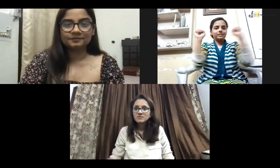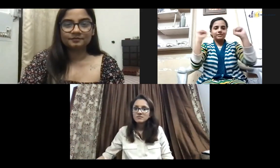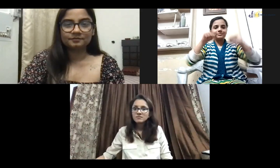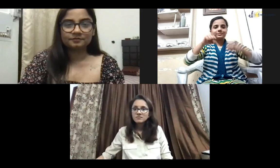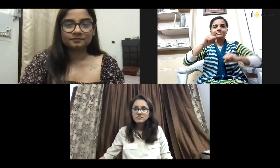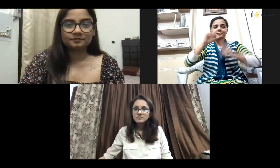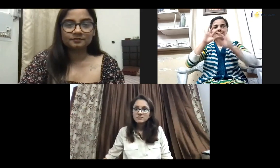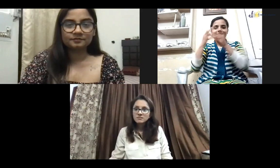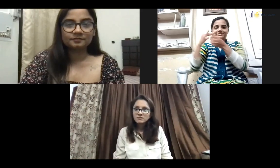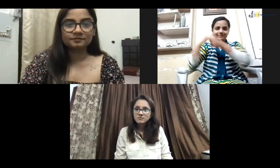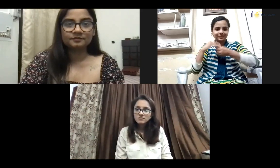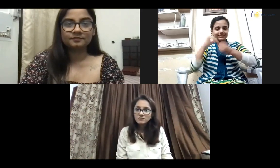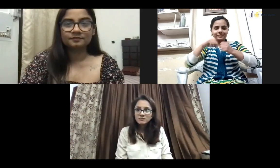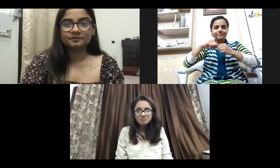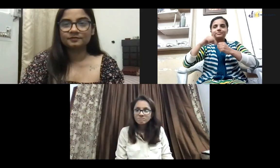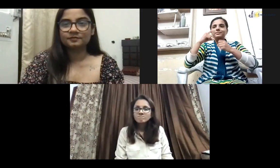So I was being,